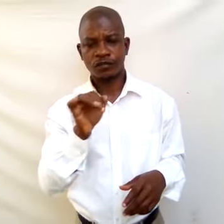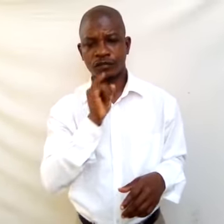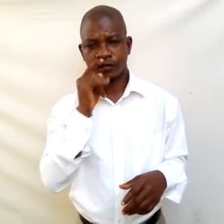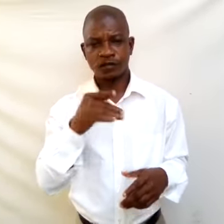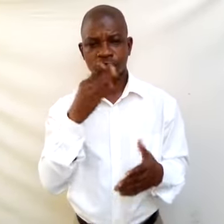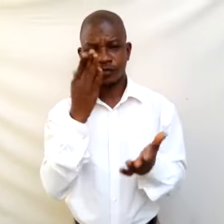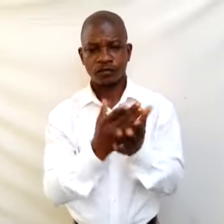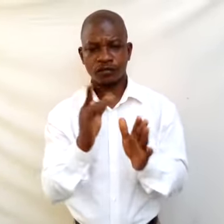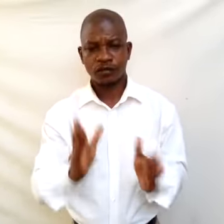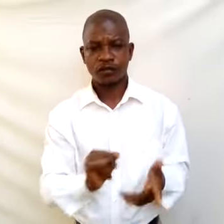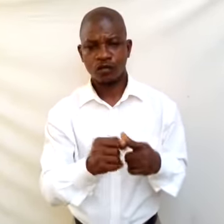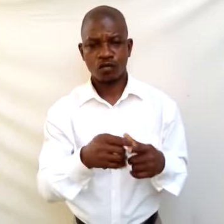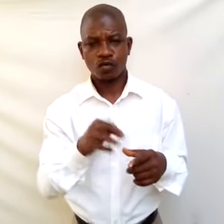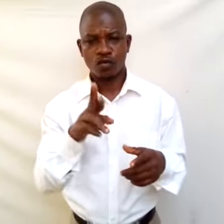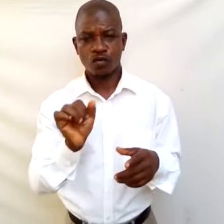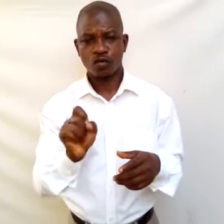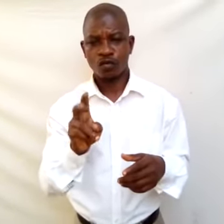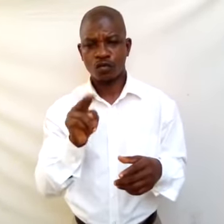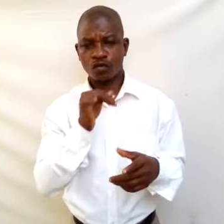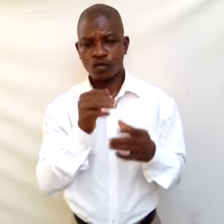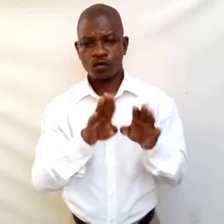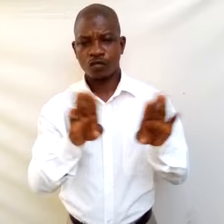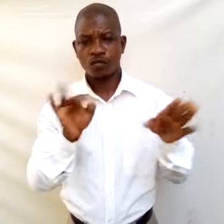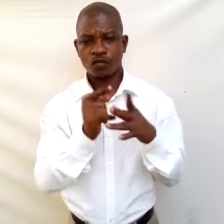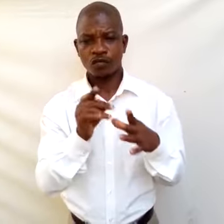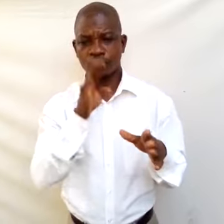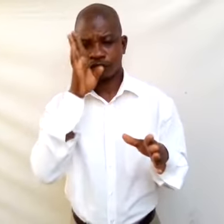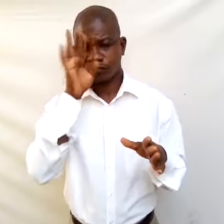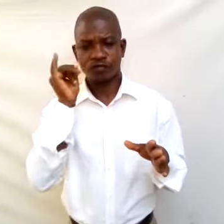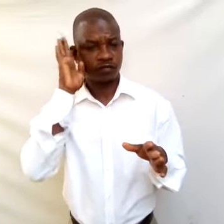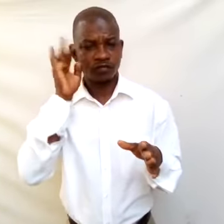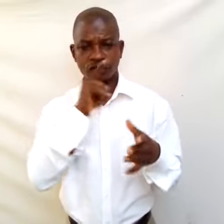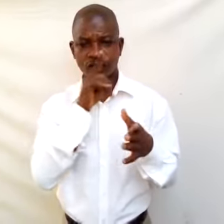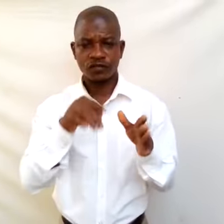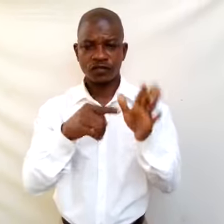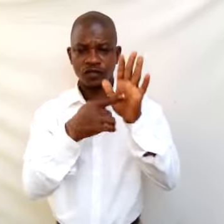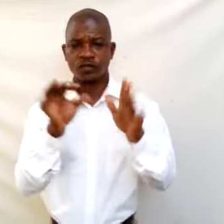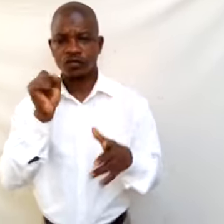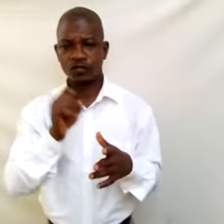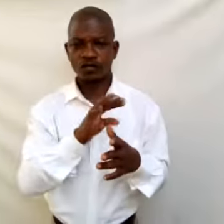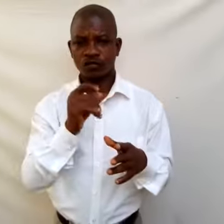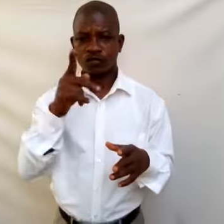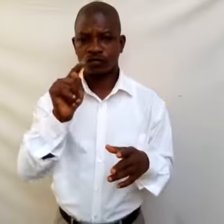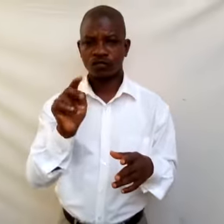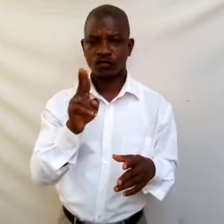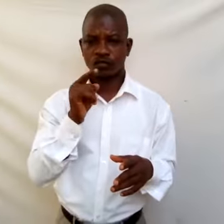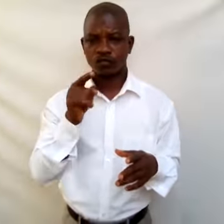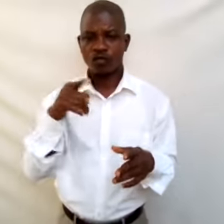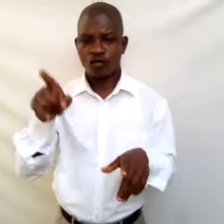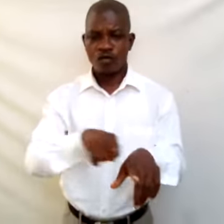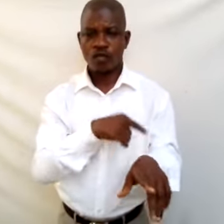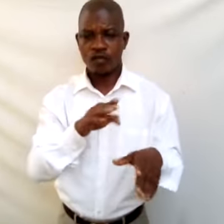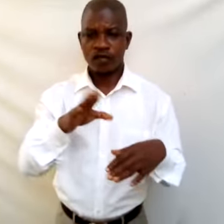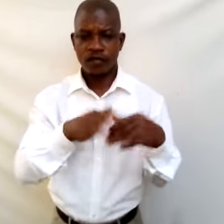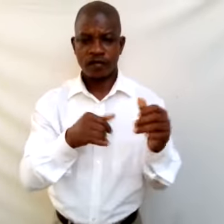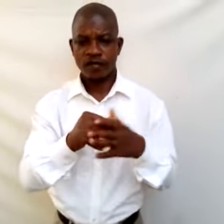rubber bung with 2 openings should be shown. 2 delivery tubes, one longer than the other, should be